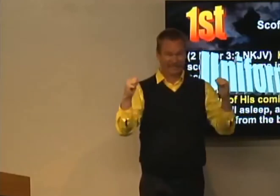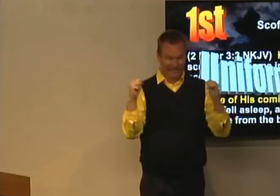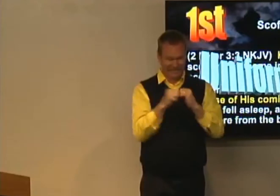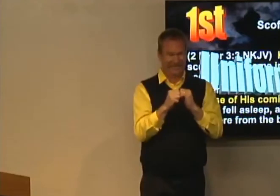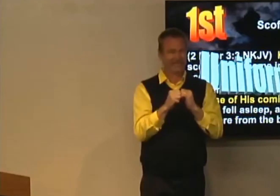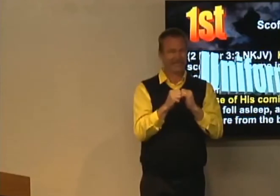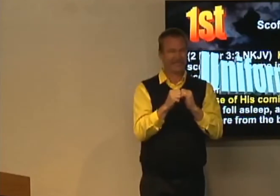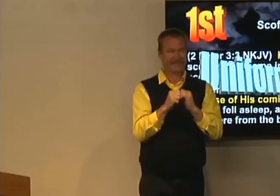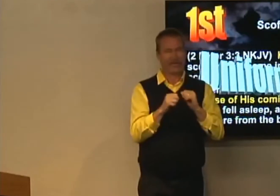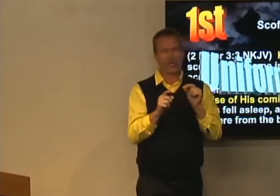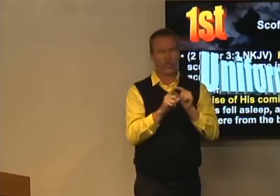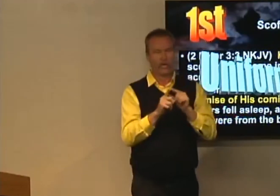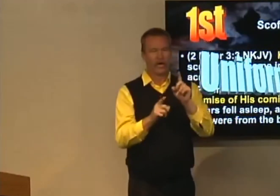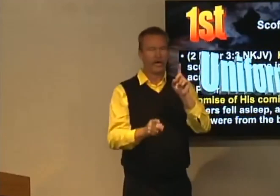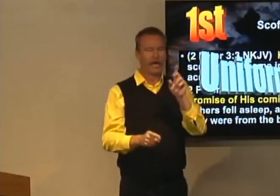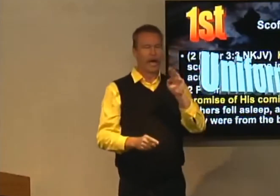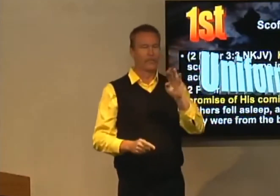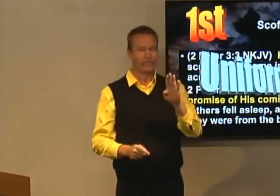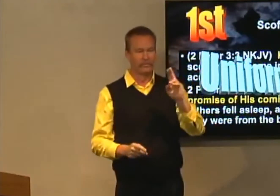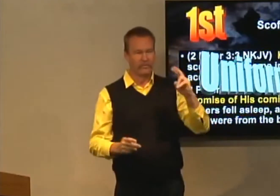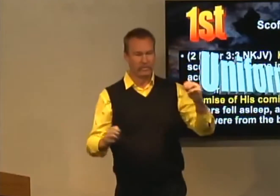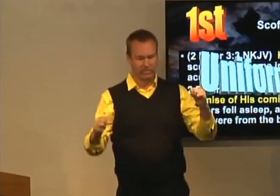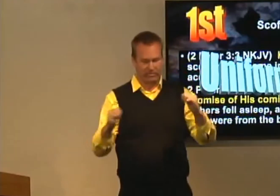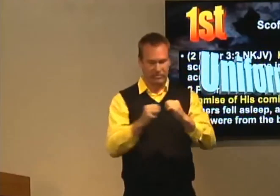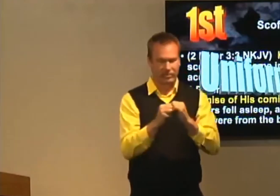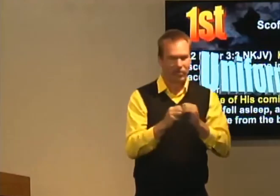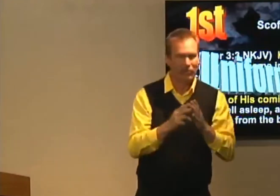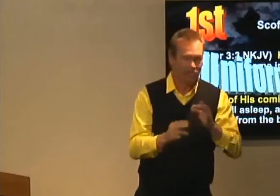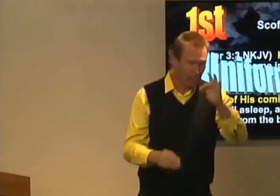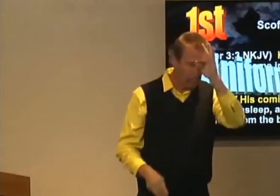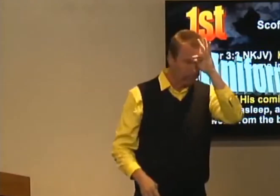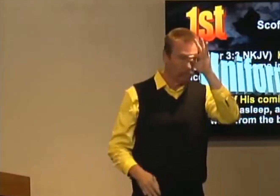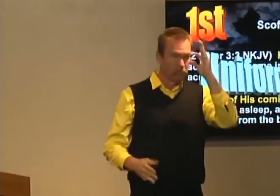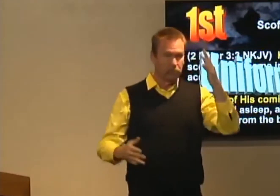You know, in ASL we have this sign. It's like, dummy. Ugh.